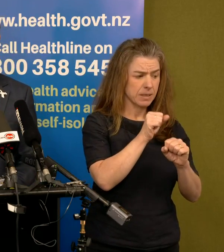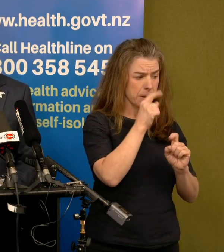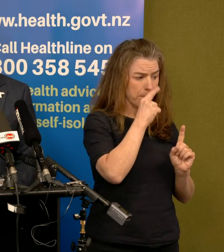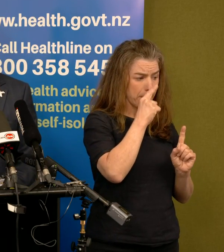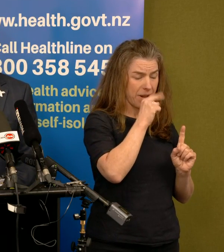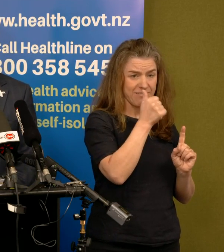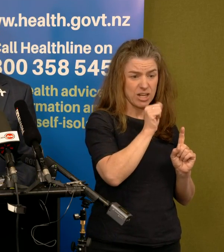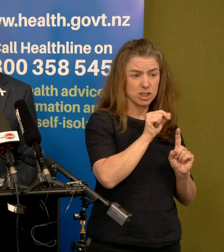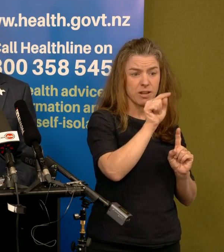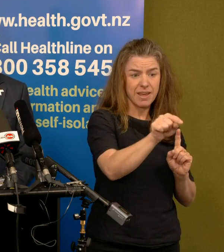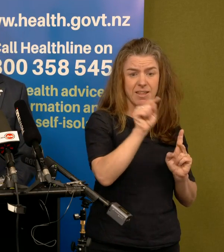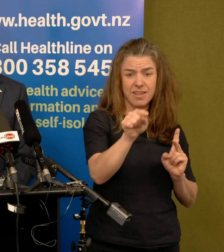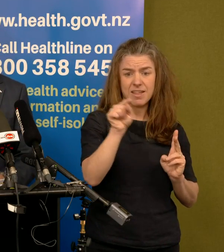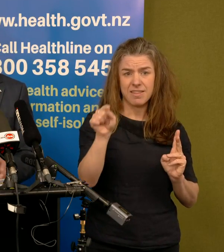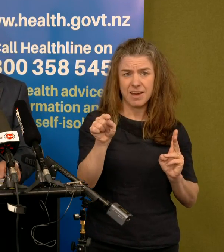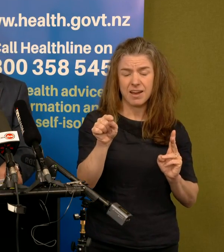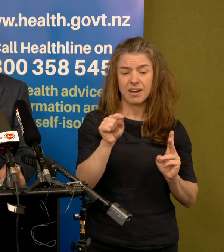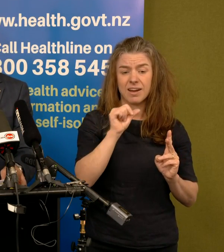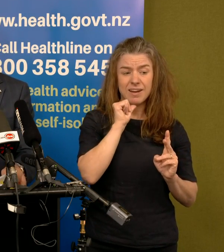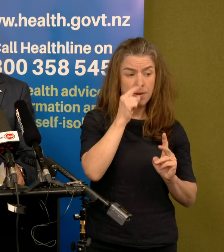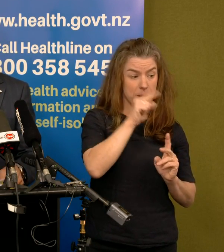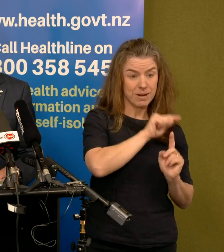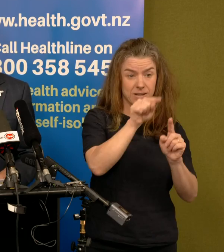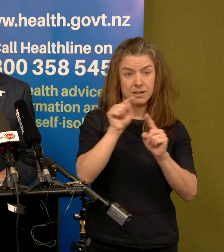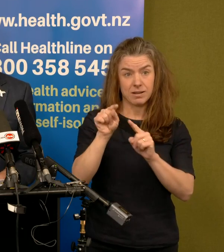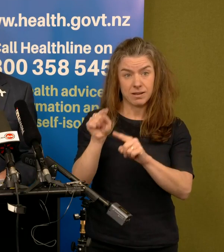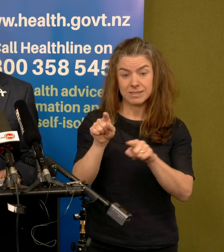the second case, they will be contacted by Public Health Unit staff.